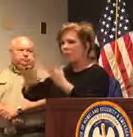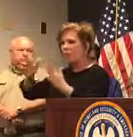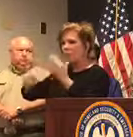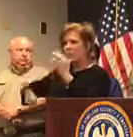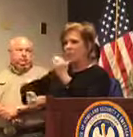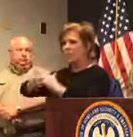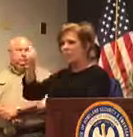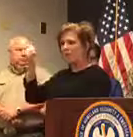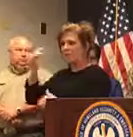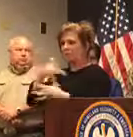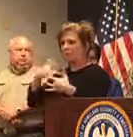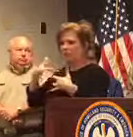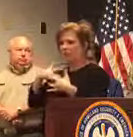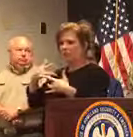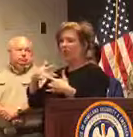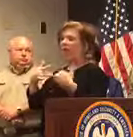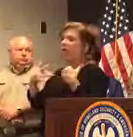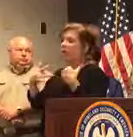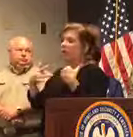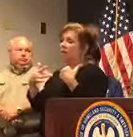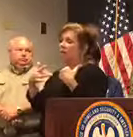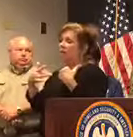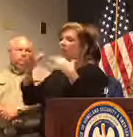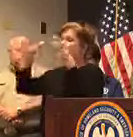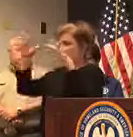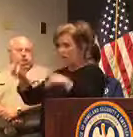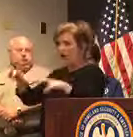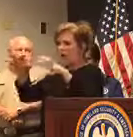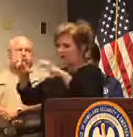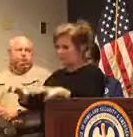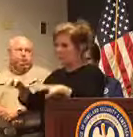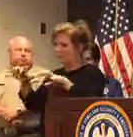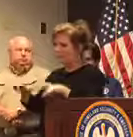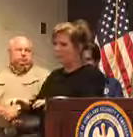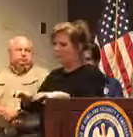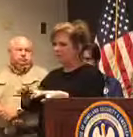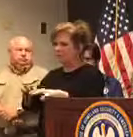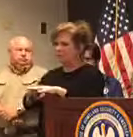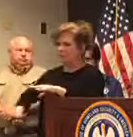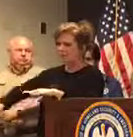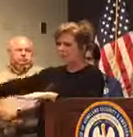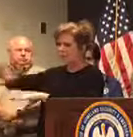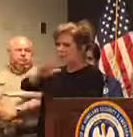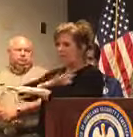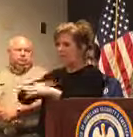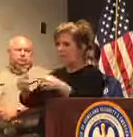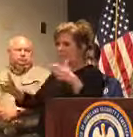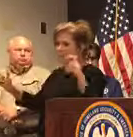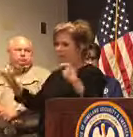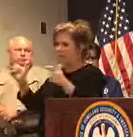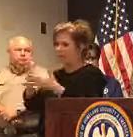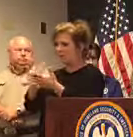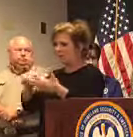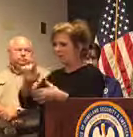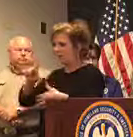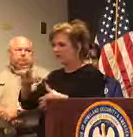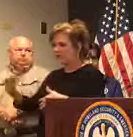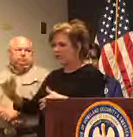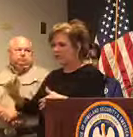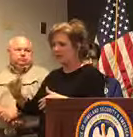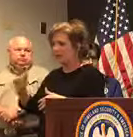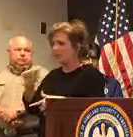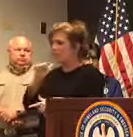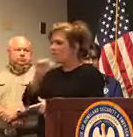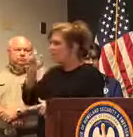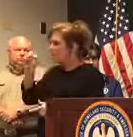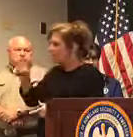is this is going to be a major rain event across a huge portion of Louisiana. And we don't have to